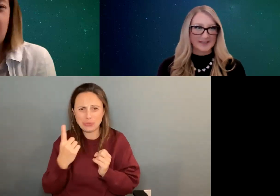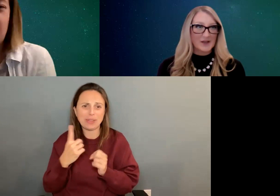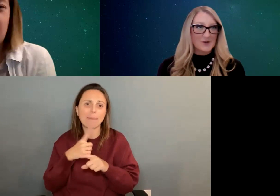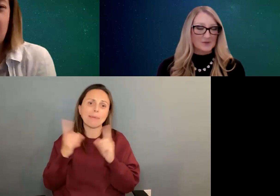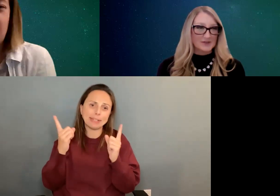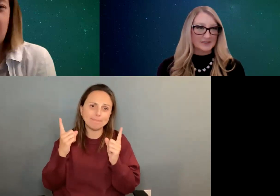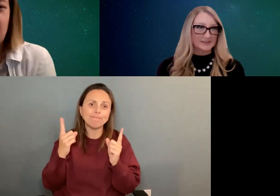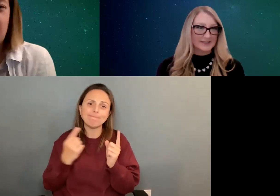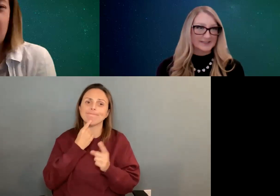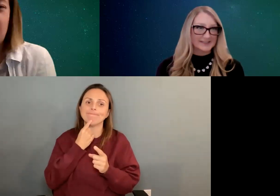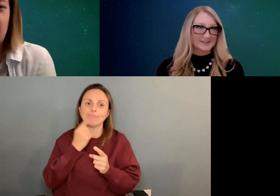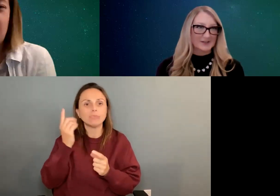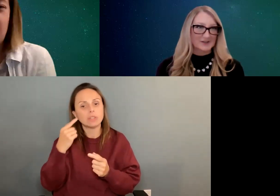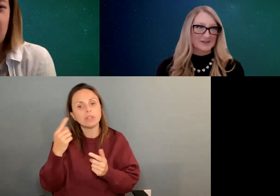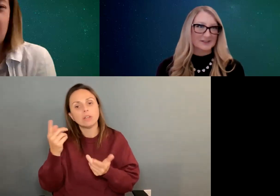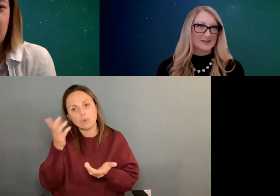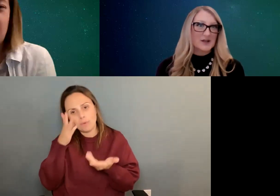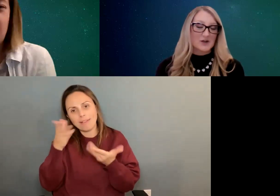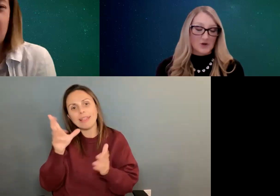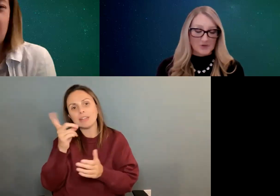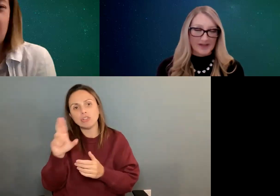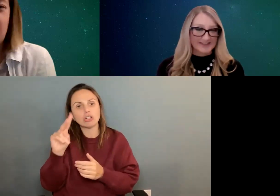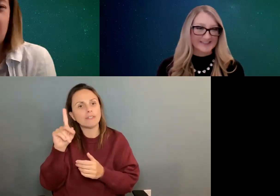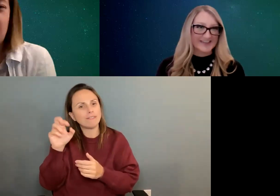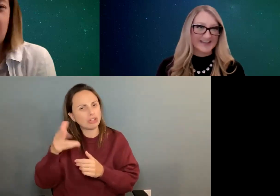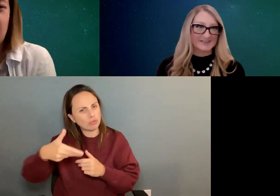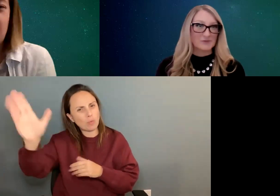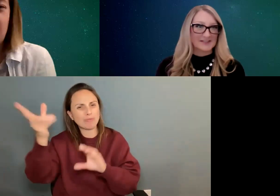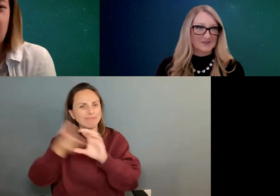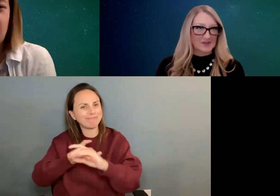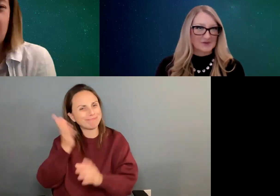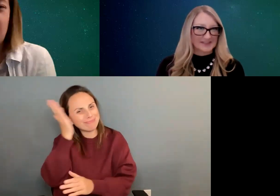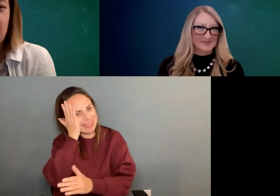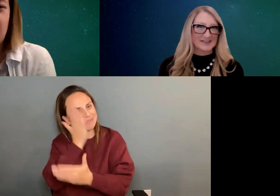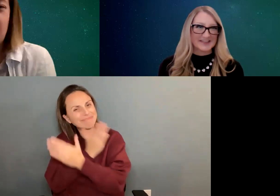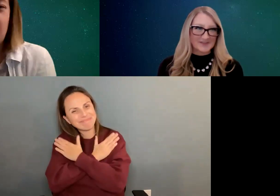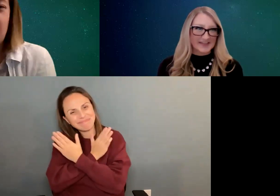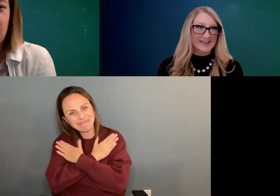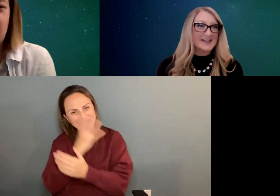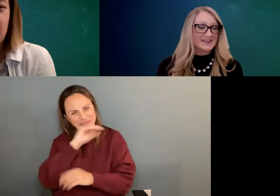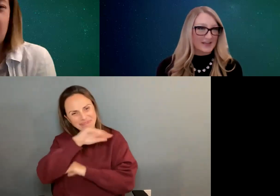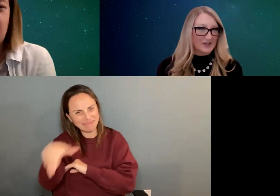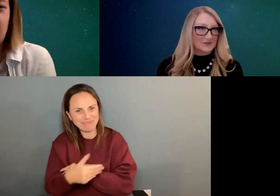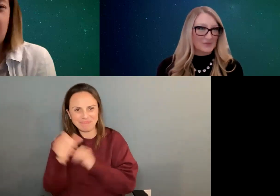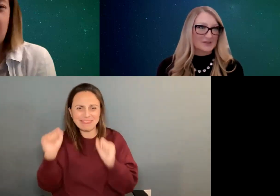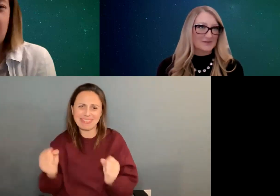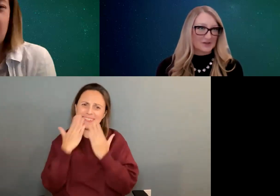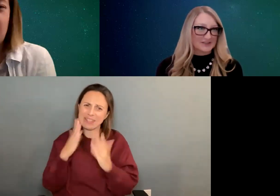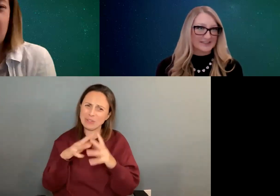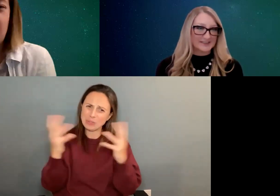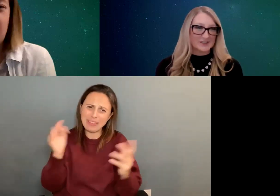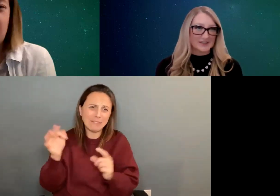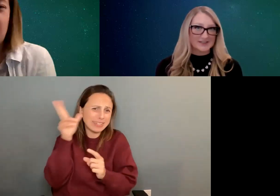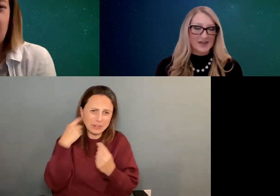but we will let Dr. Vidler go and rest for the rest of the evening. Thank you so much. If you